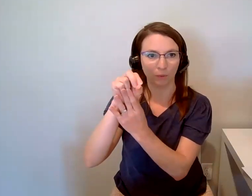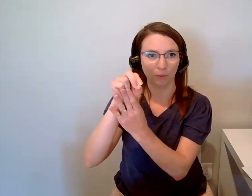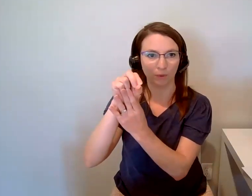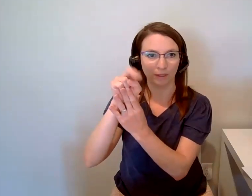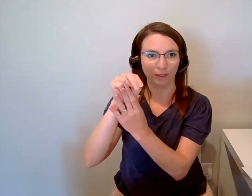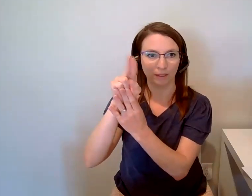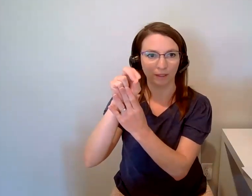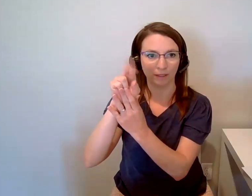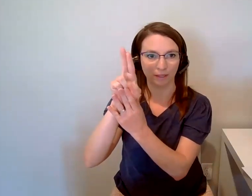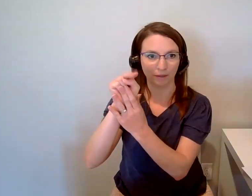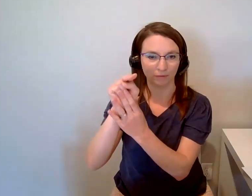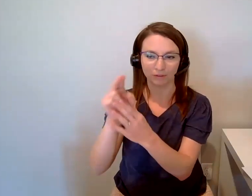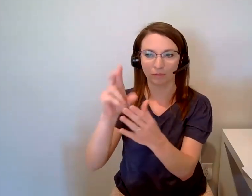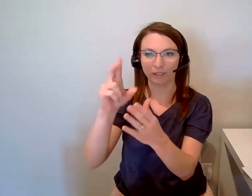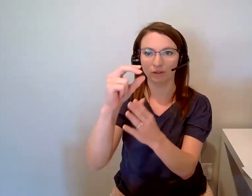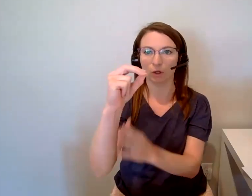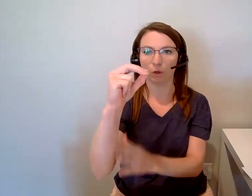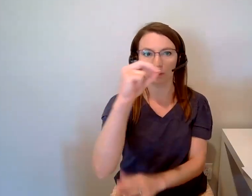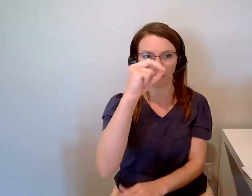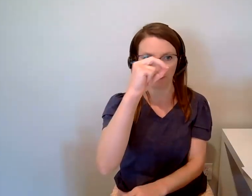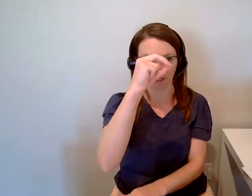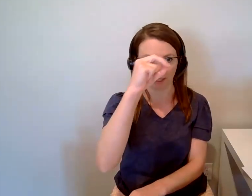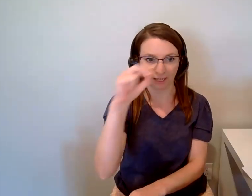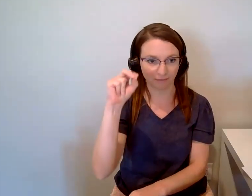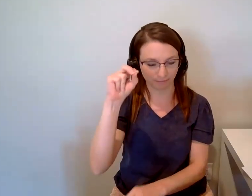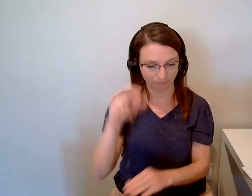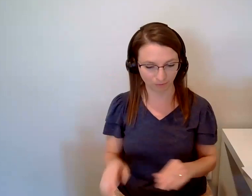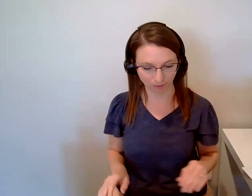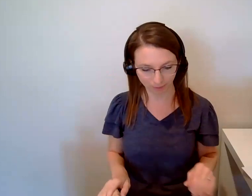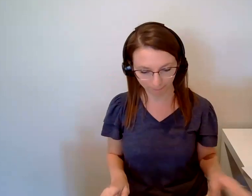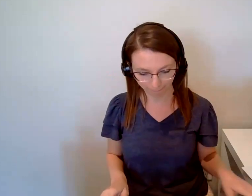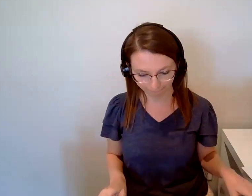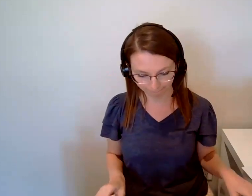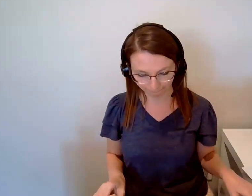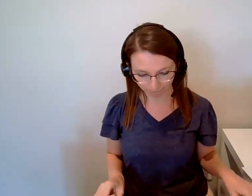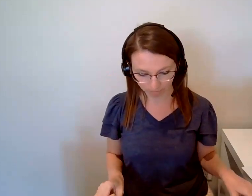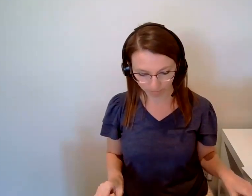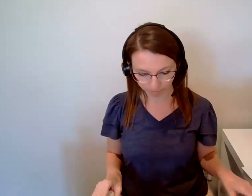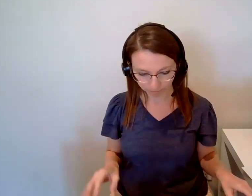Pronoun. So even the O can be like that. Okay.